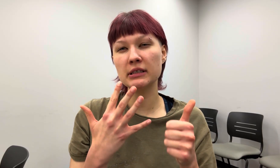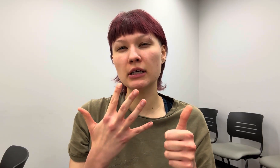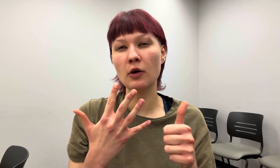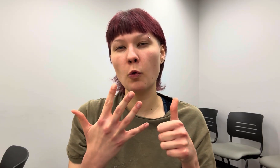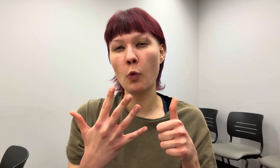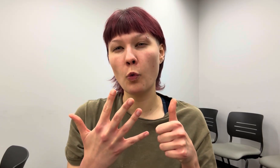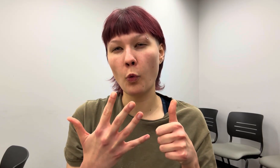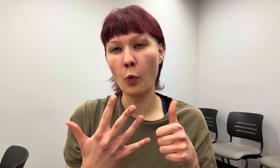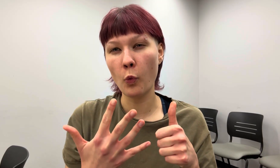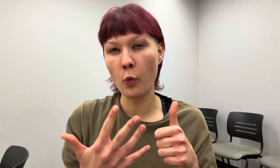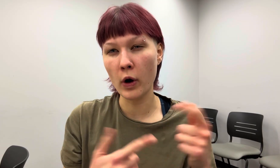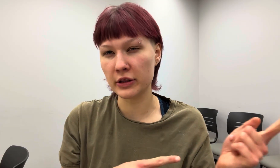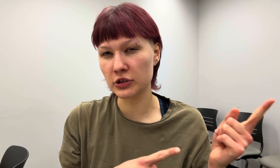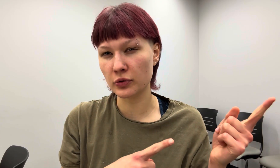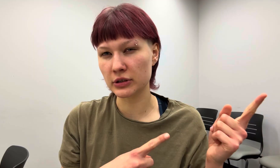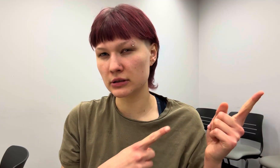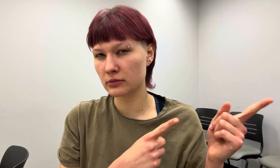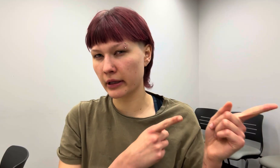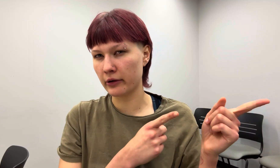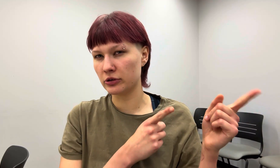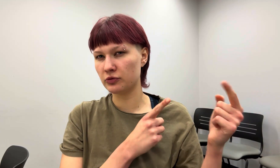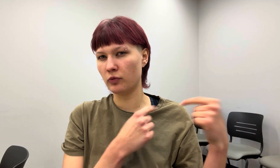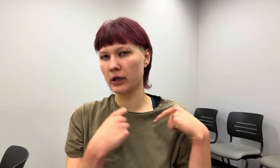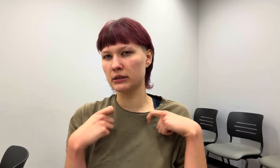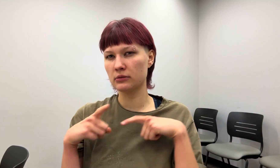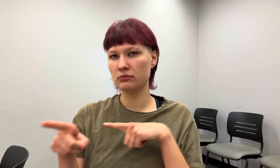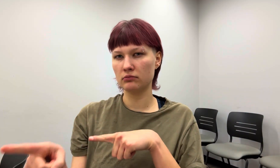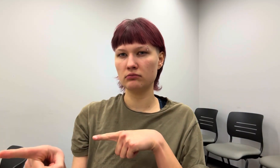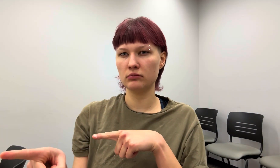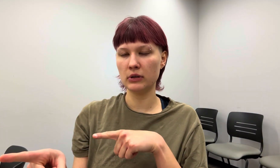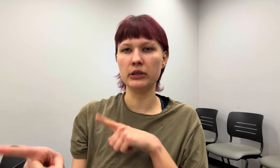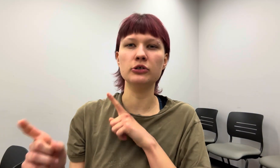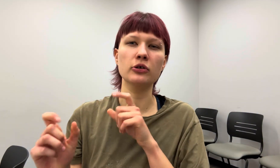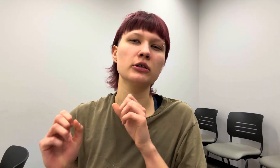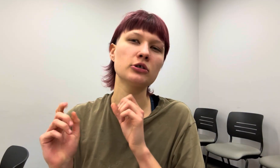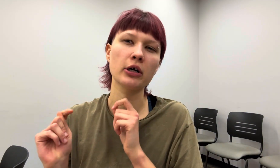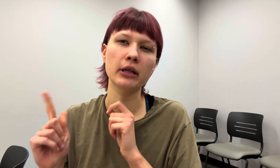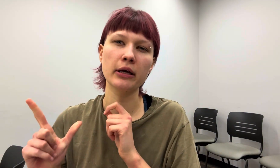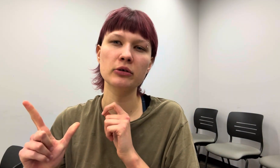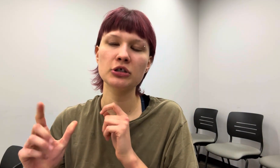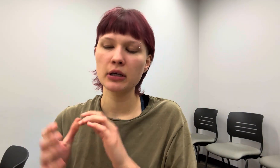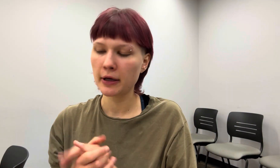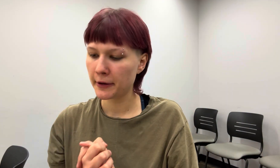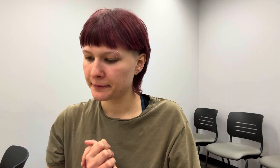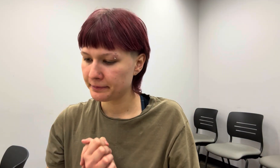sacrificing what the source language was into the target language.